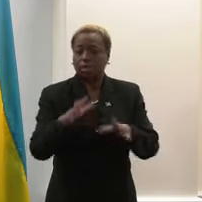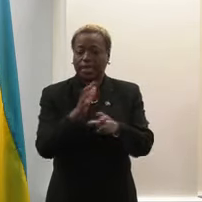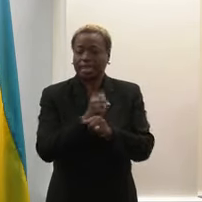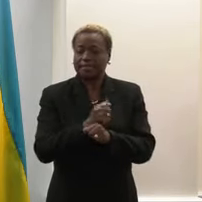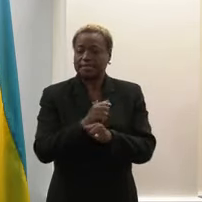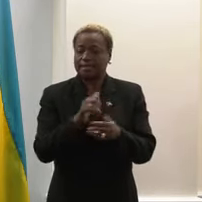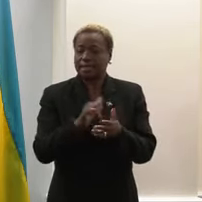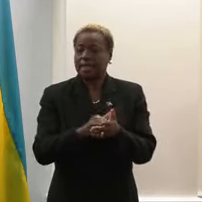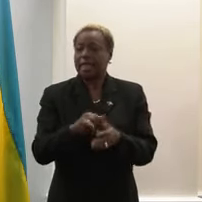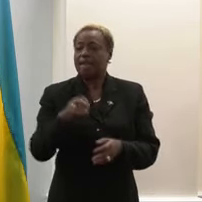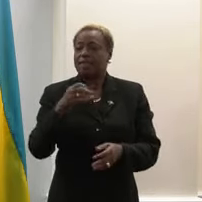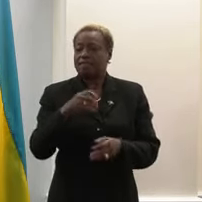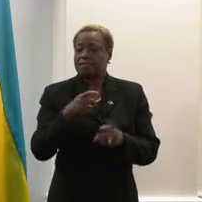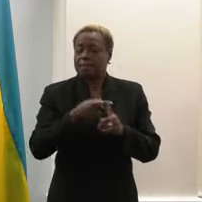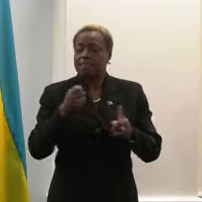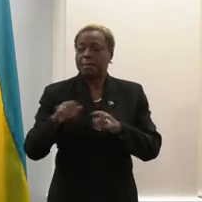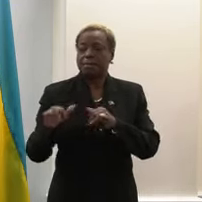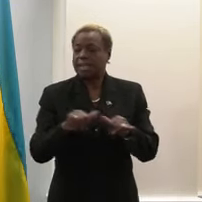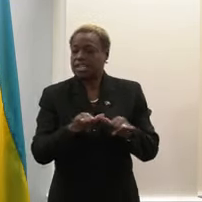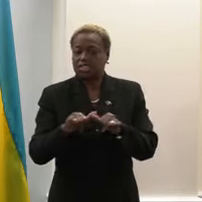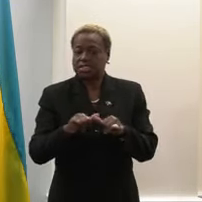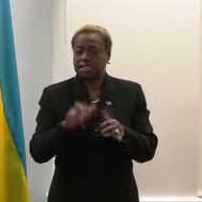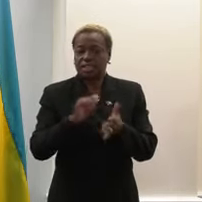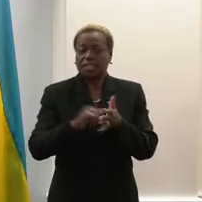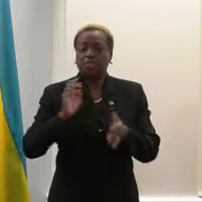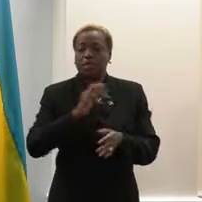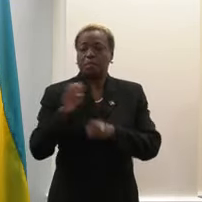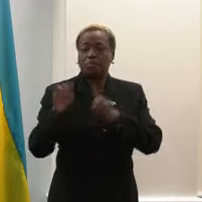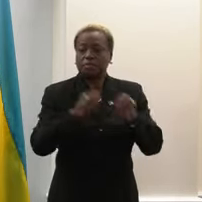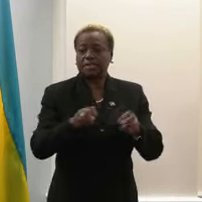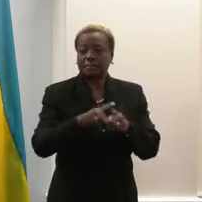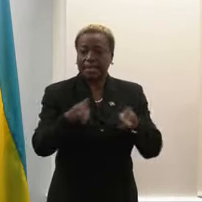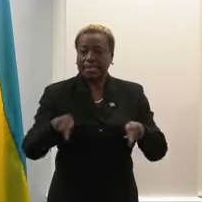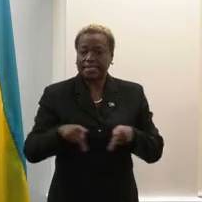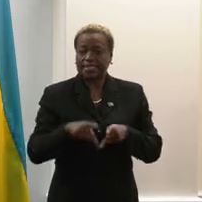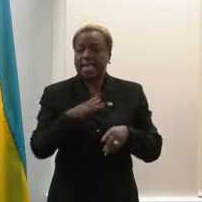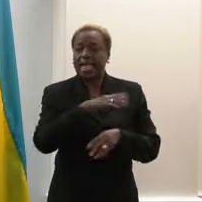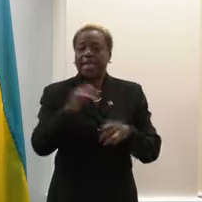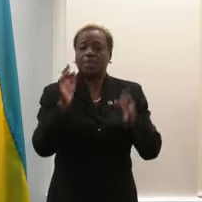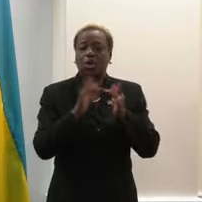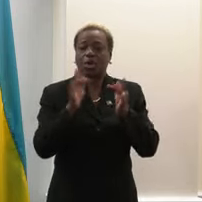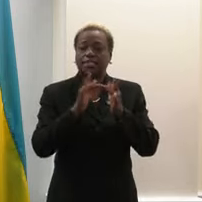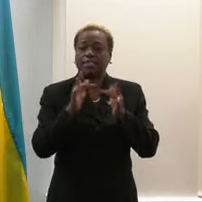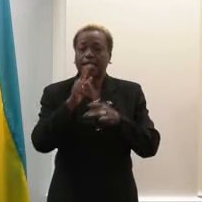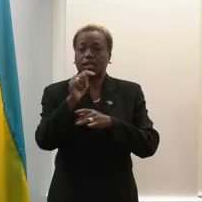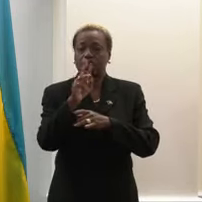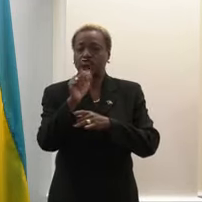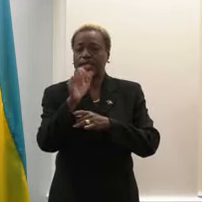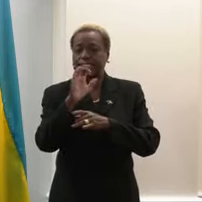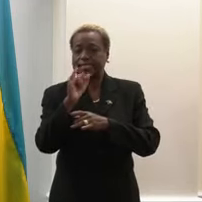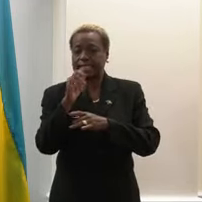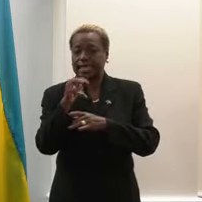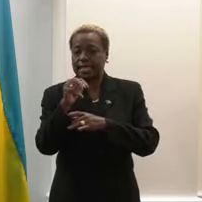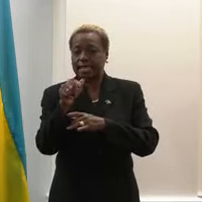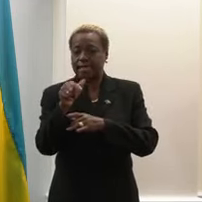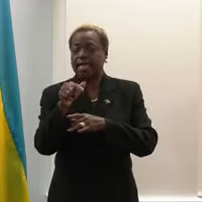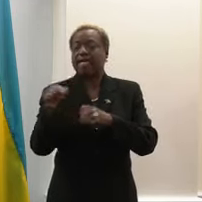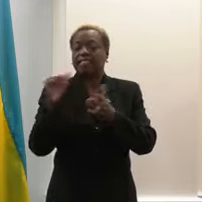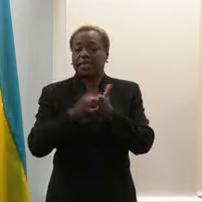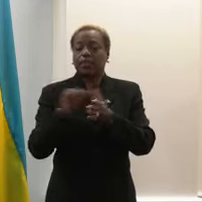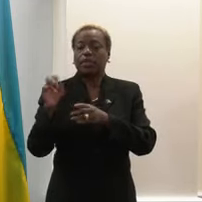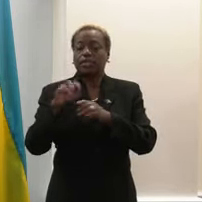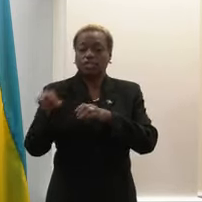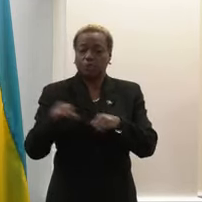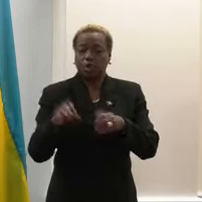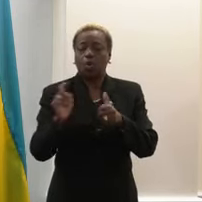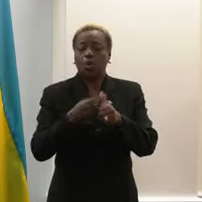the measures that we would have actually put in place, and also with the contact tracing that we're doing once we get a case.